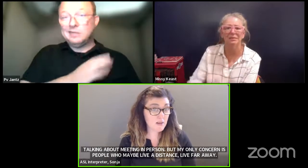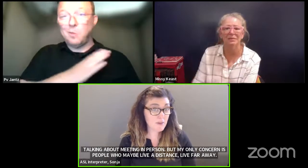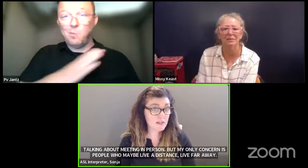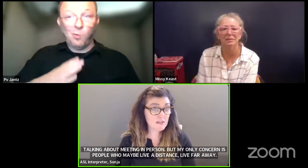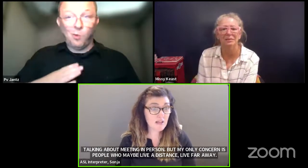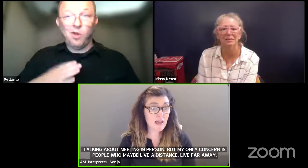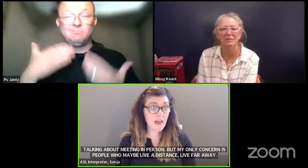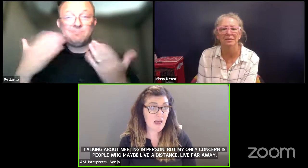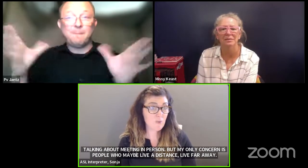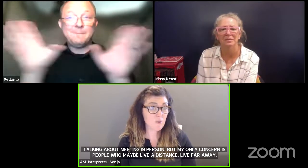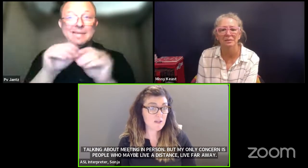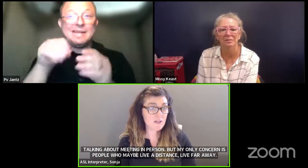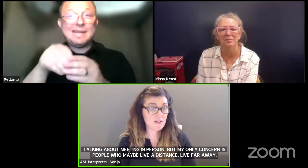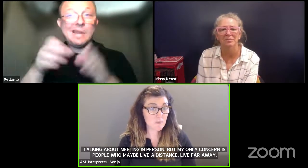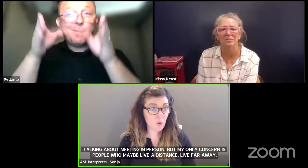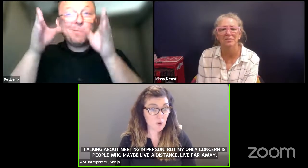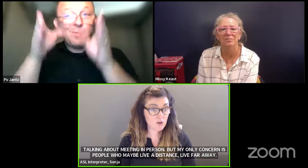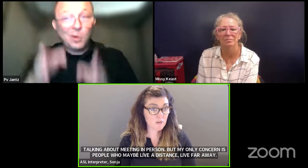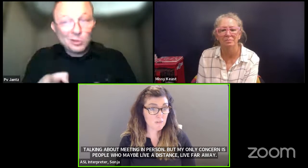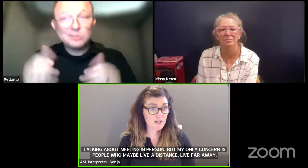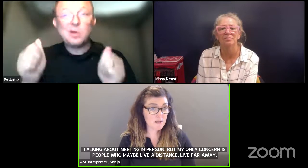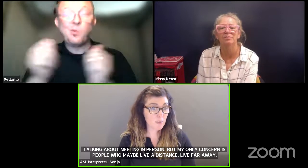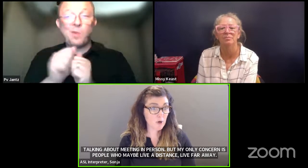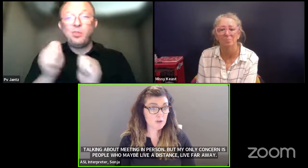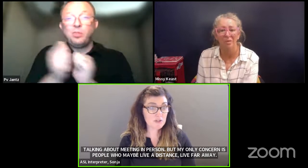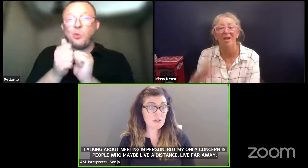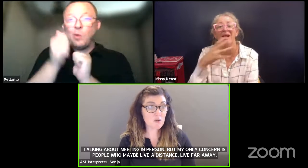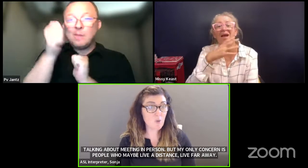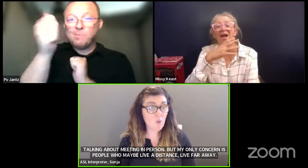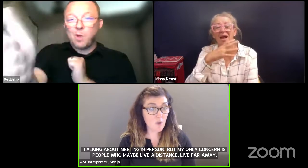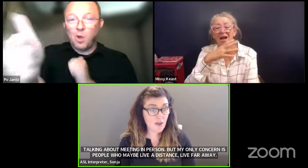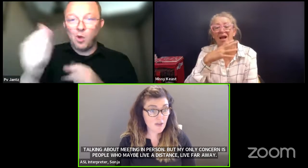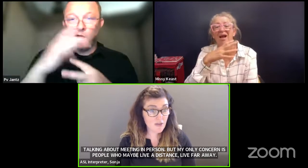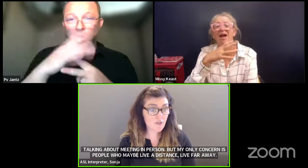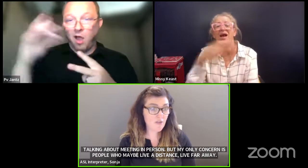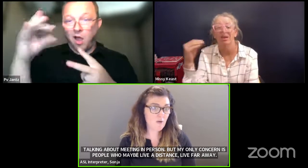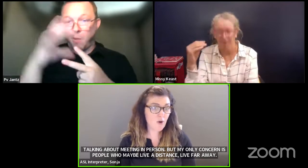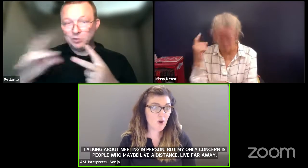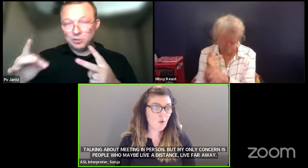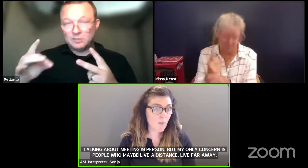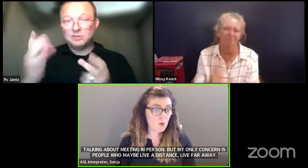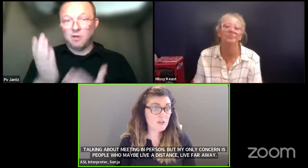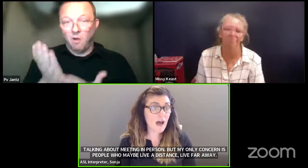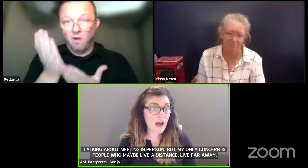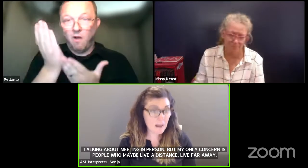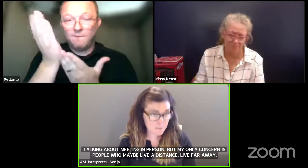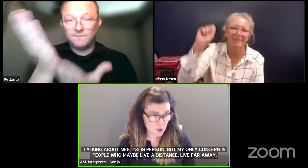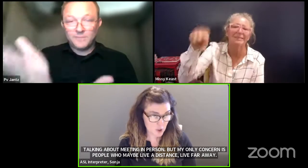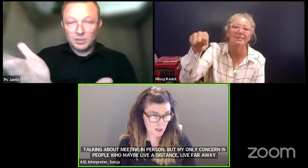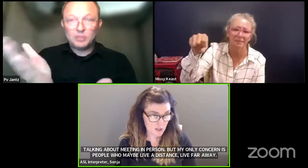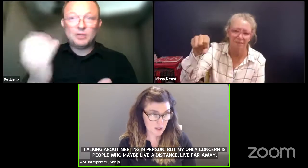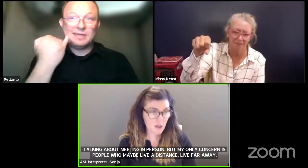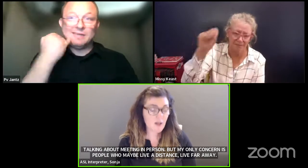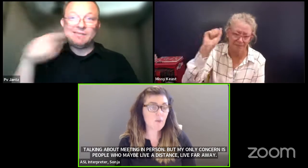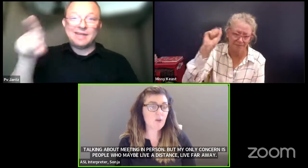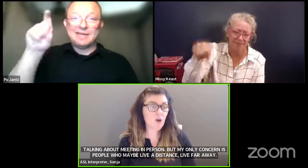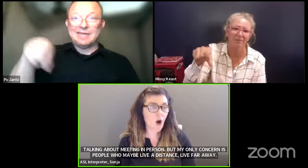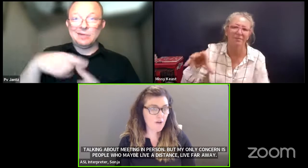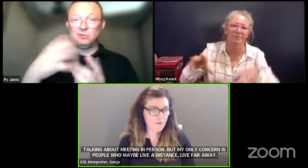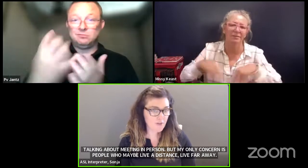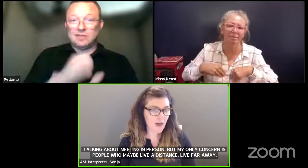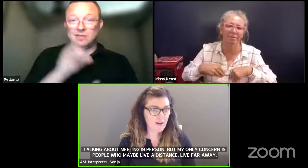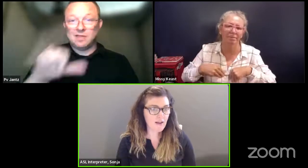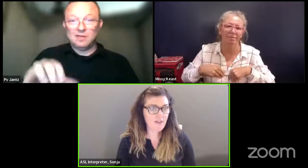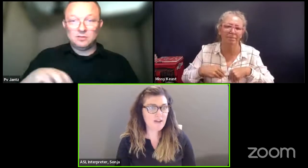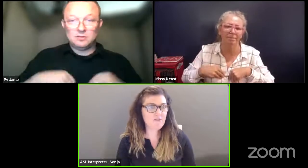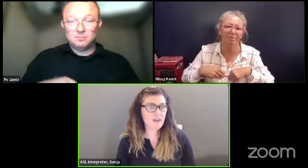an amendment, and we as a board could meet in person with the remote option. We could